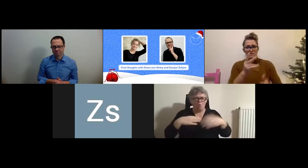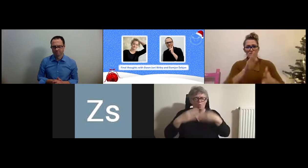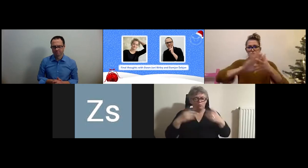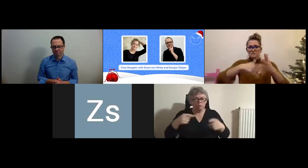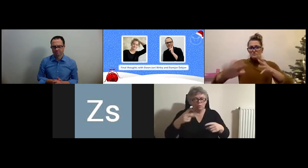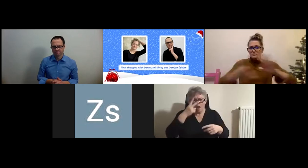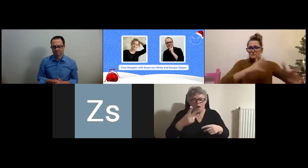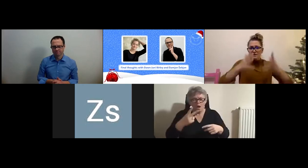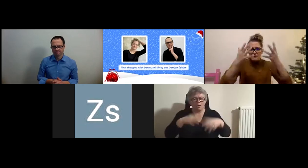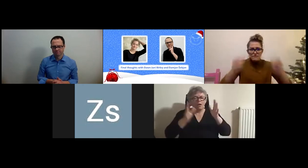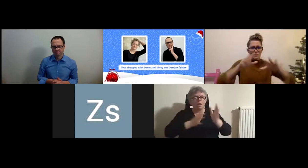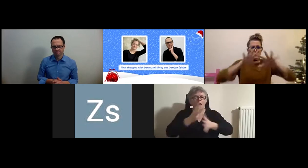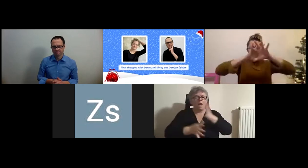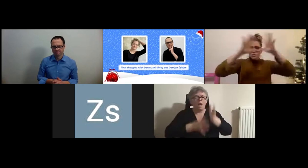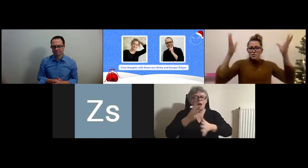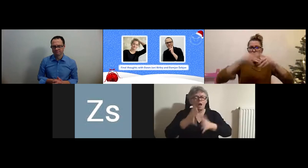lobbying for access